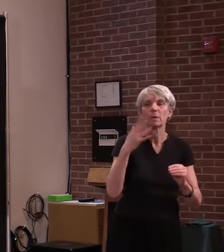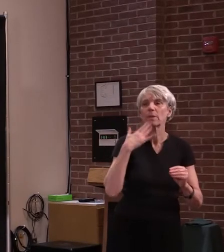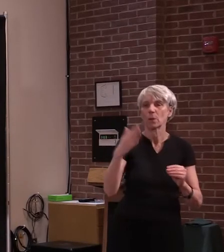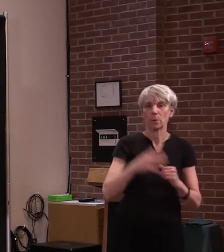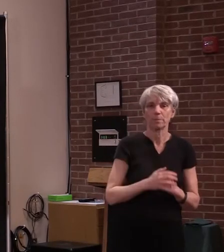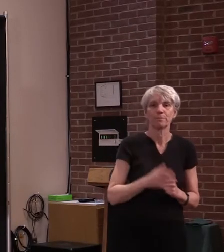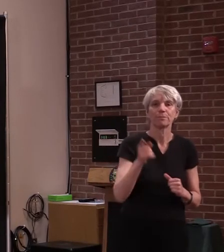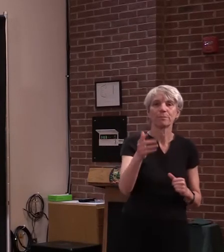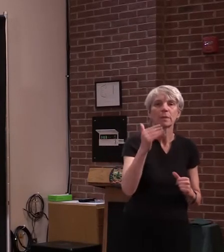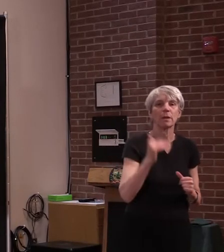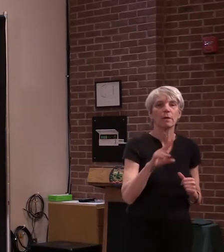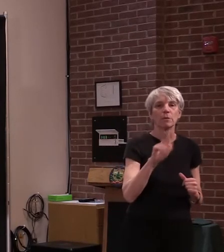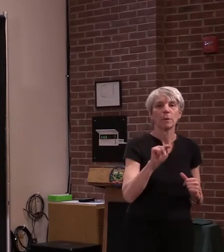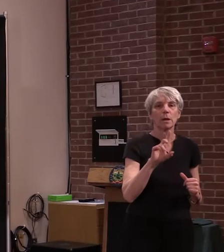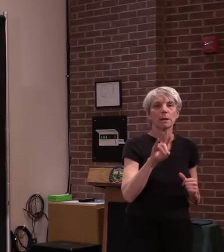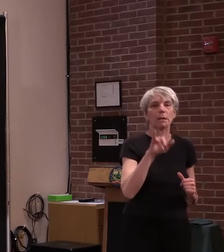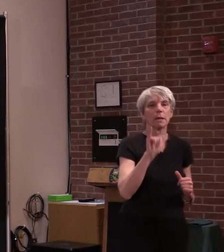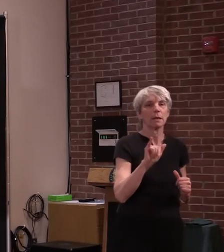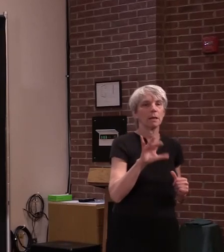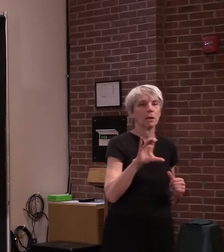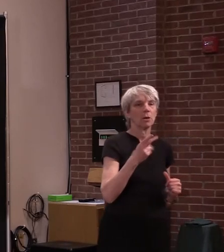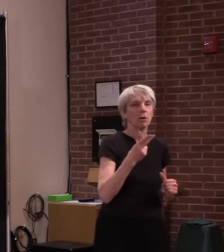Guy Page, Vermont Daily Chronicle.